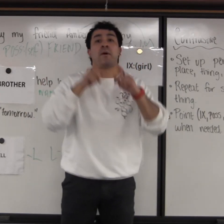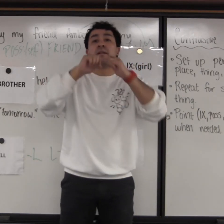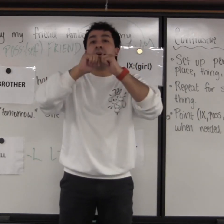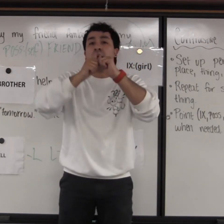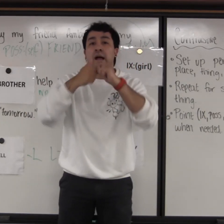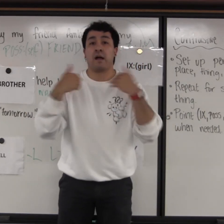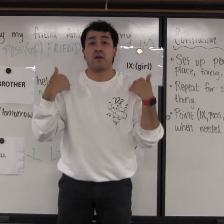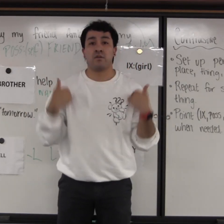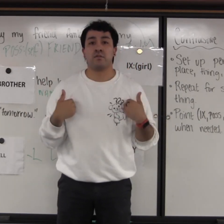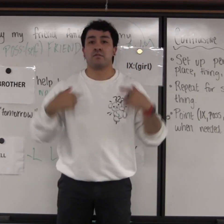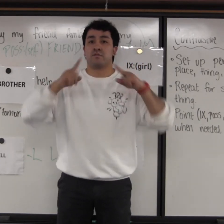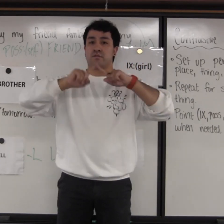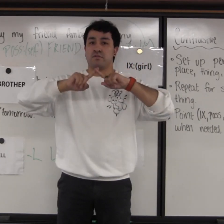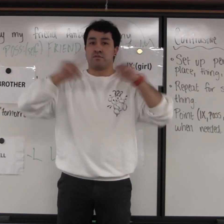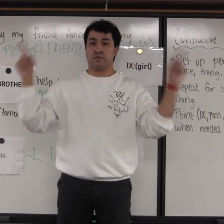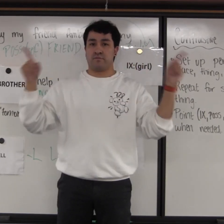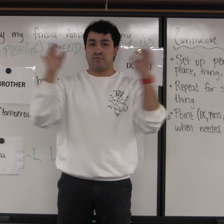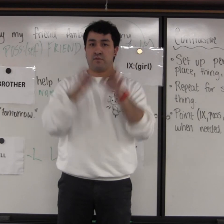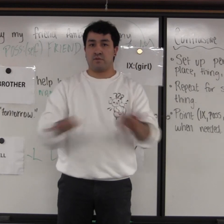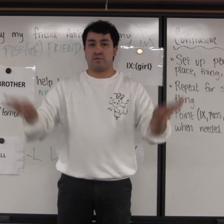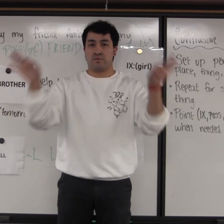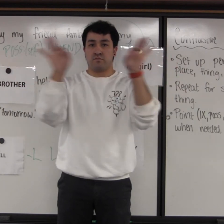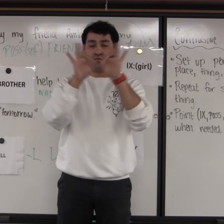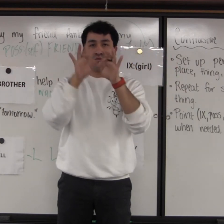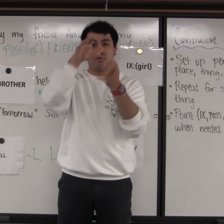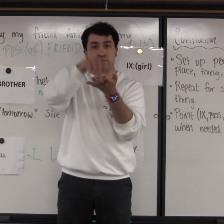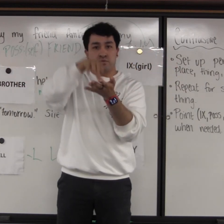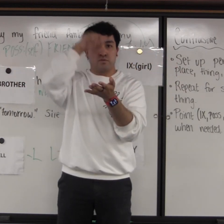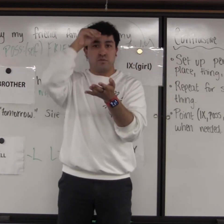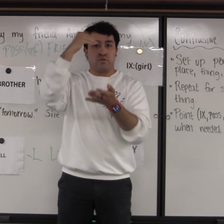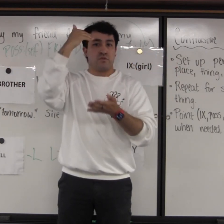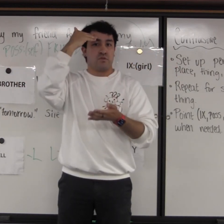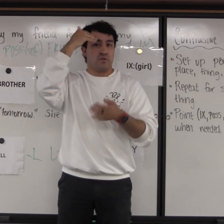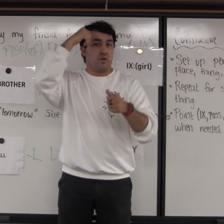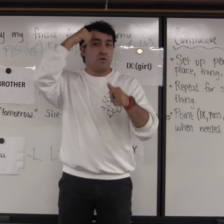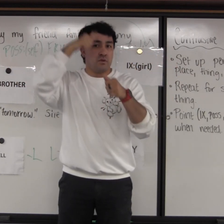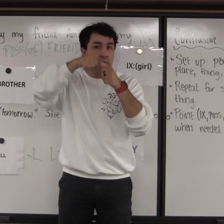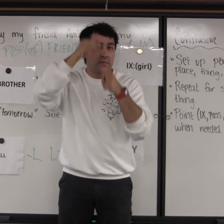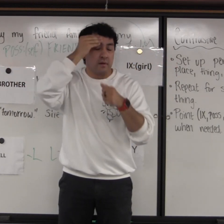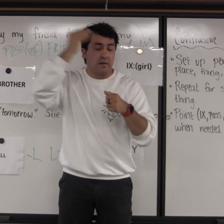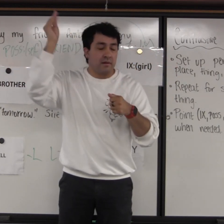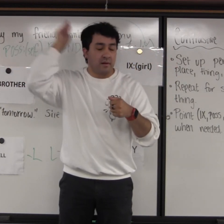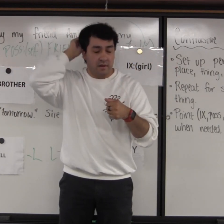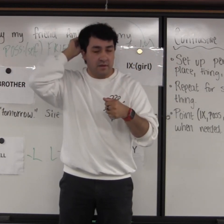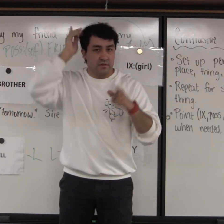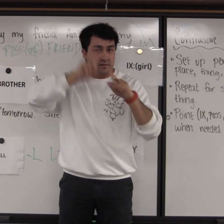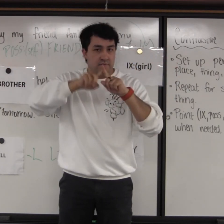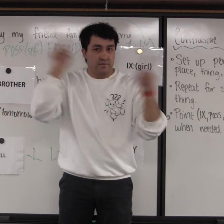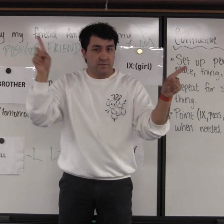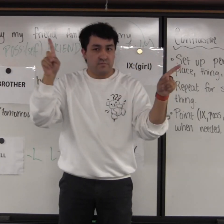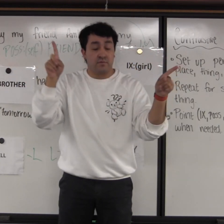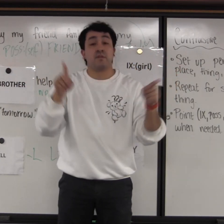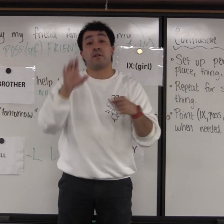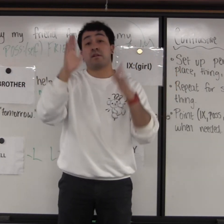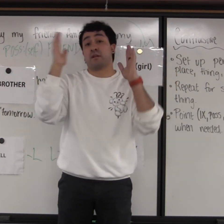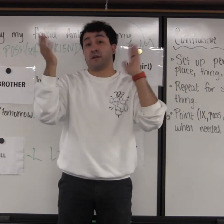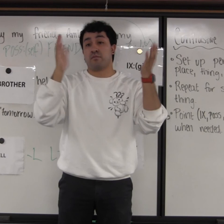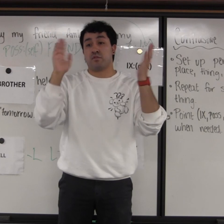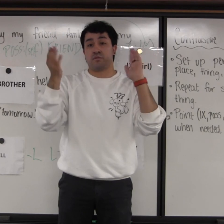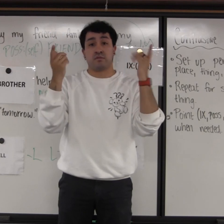sure that you're facing inwards. And so the best thing to do is that if it's to the right, go to the right, right shoulder forward, left shoulder forward. So really